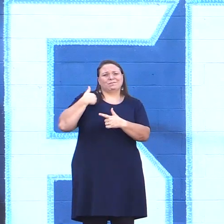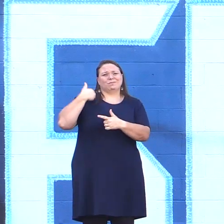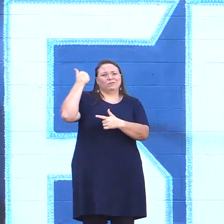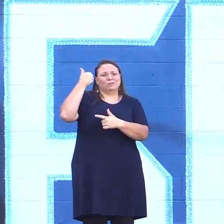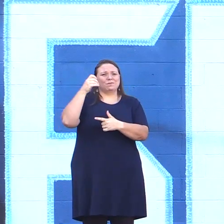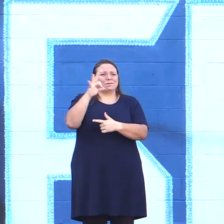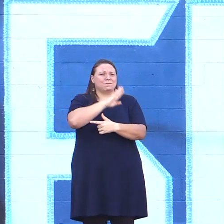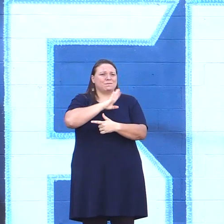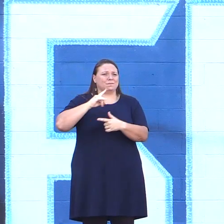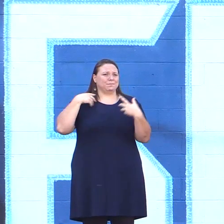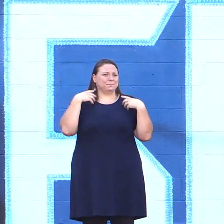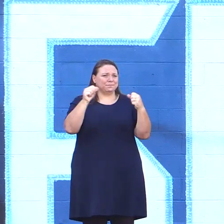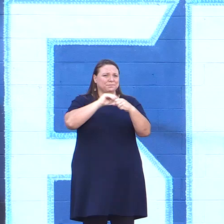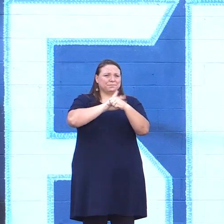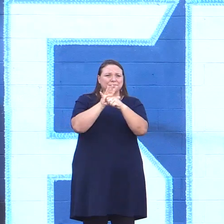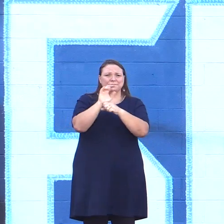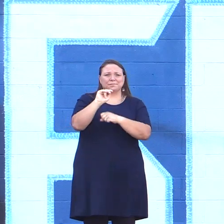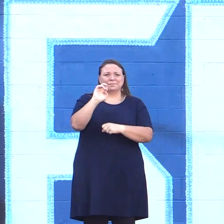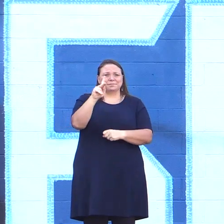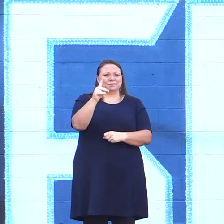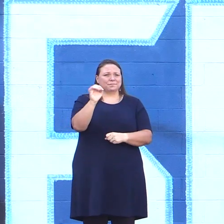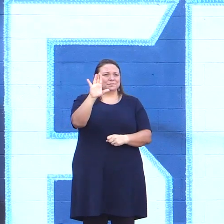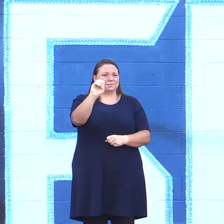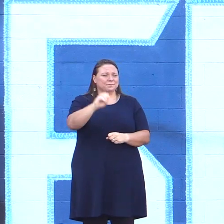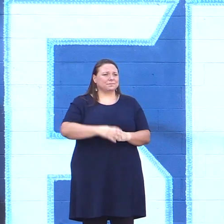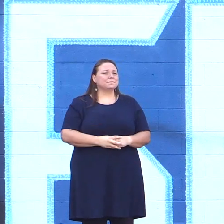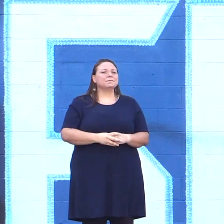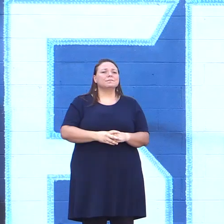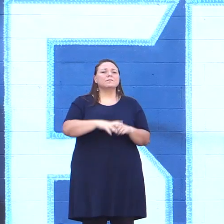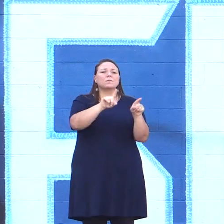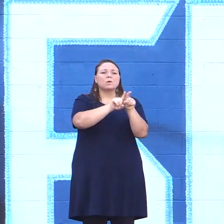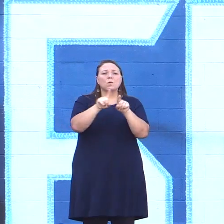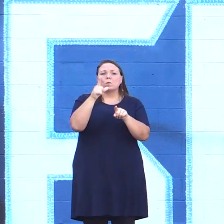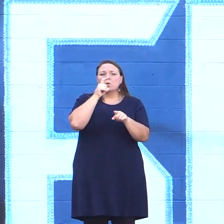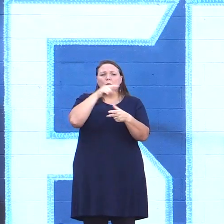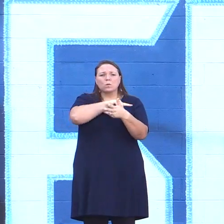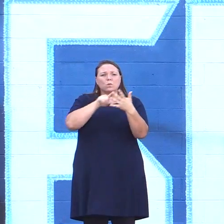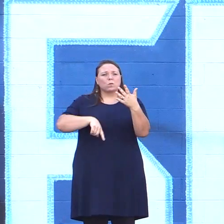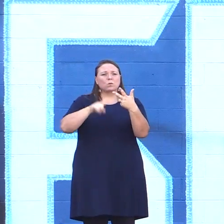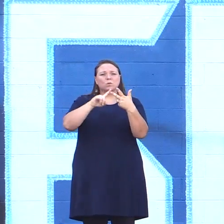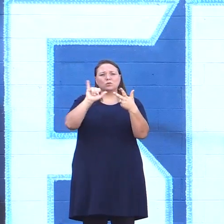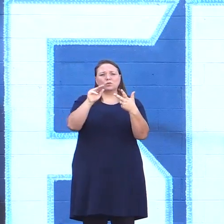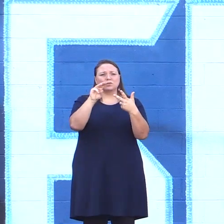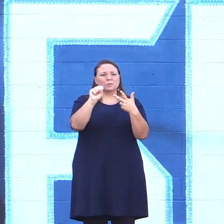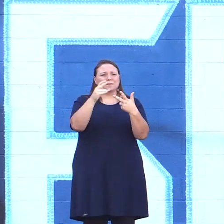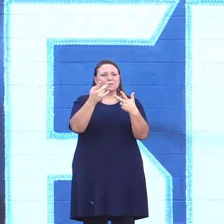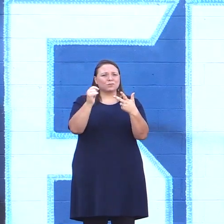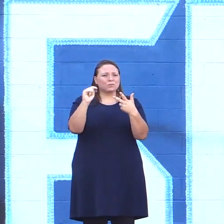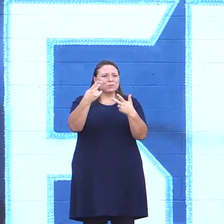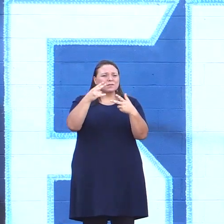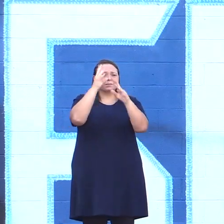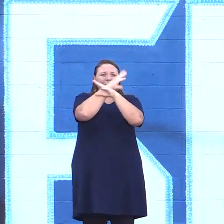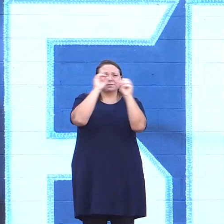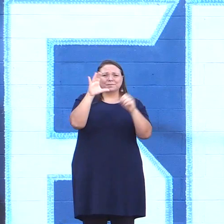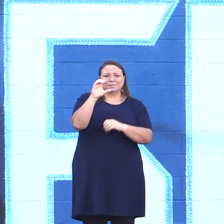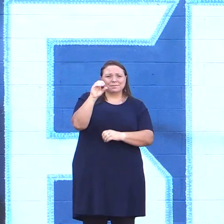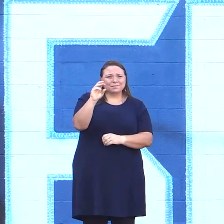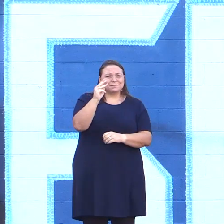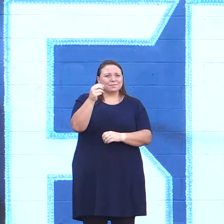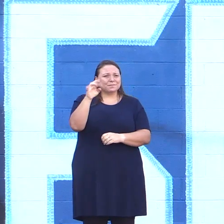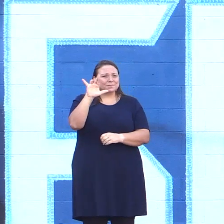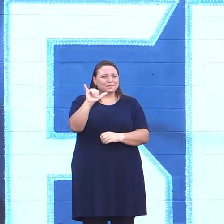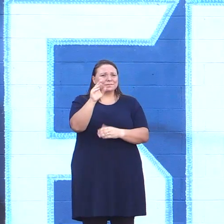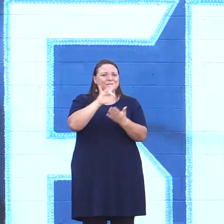and the Metro Coronavirus Task Force. Joining us this morning are Dr. James Hildreth, President and CEO of Meharry Medical